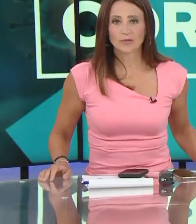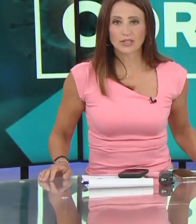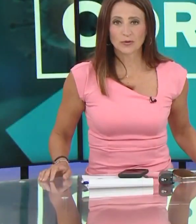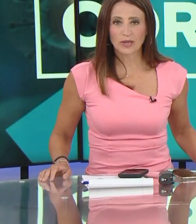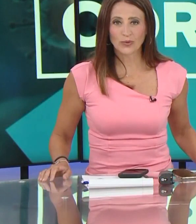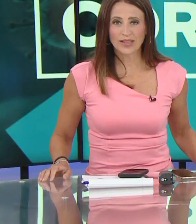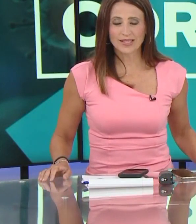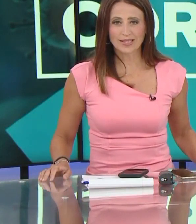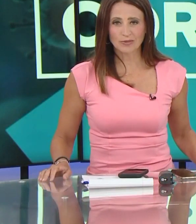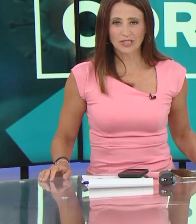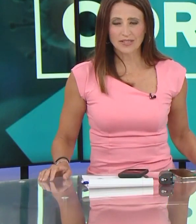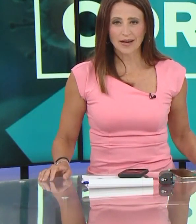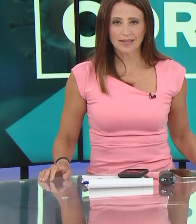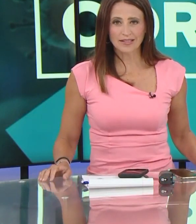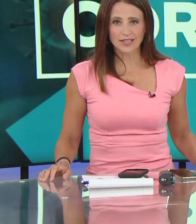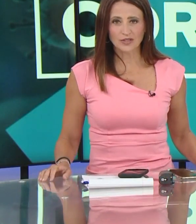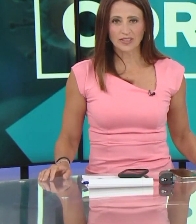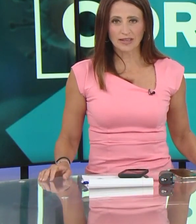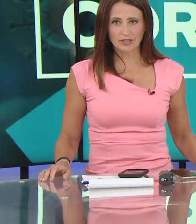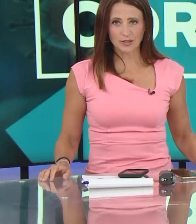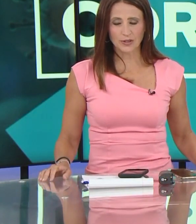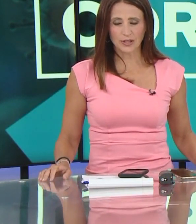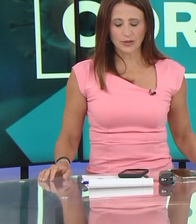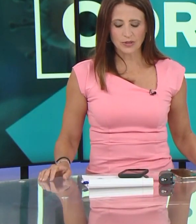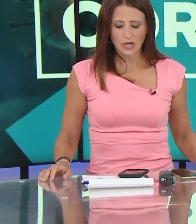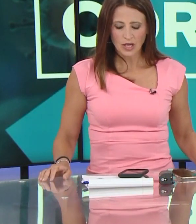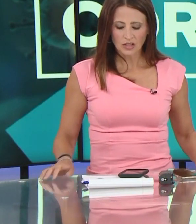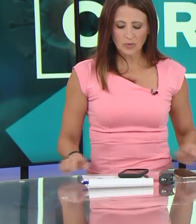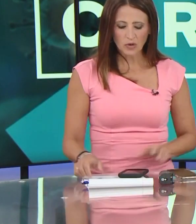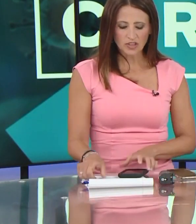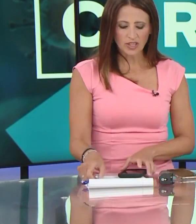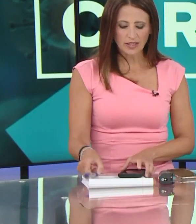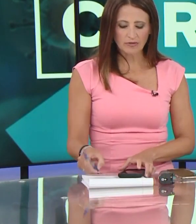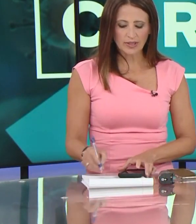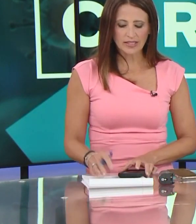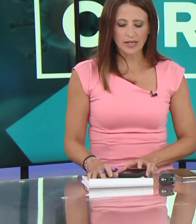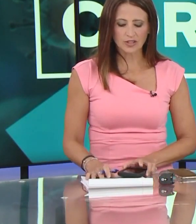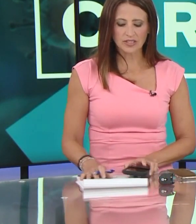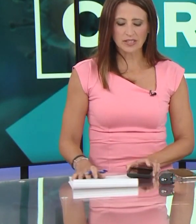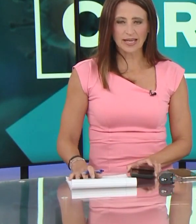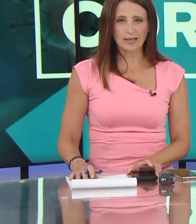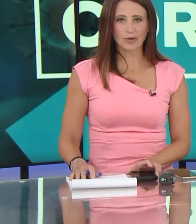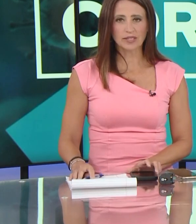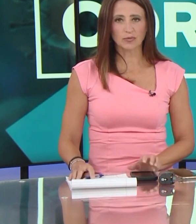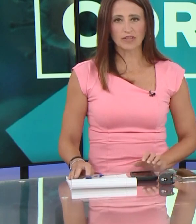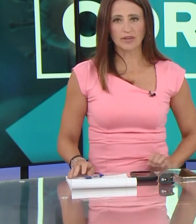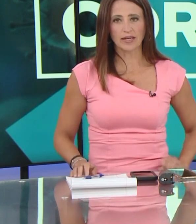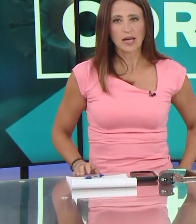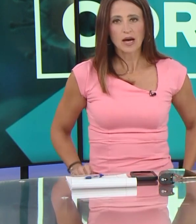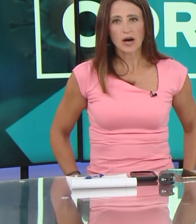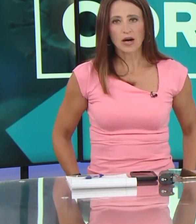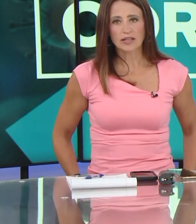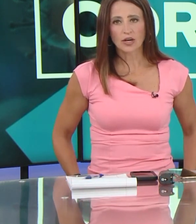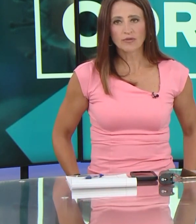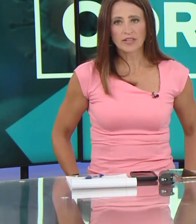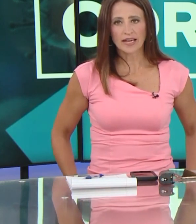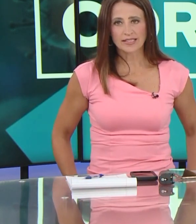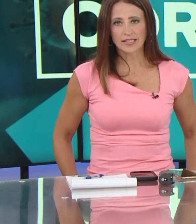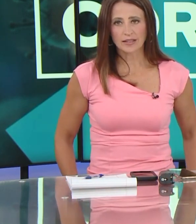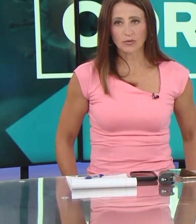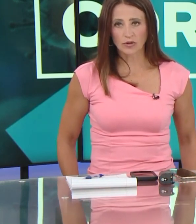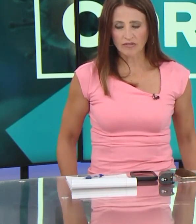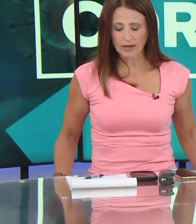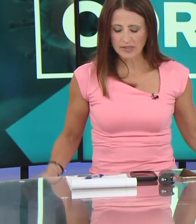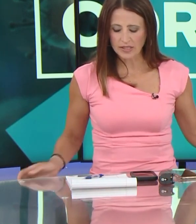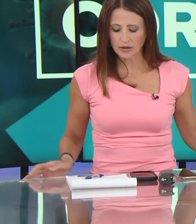Thanks so much for being with us. I'm Dawn Scott in the THV 11 studios. You've been watching Governor Asa Hutchinson's daily press briefing on